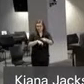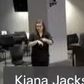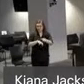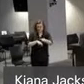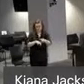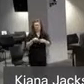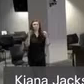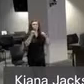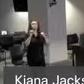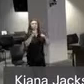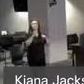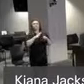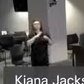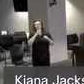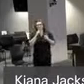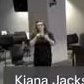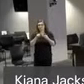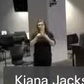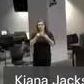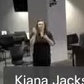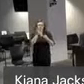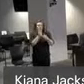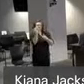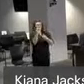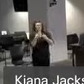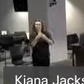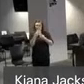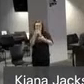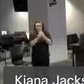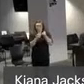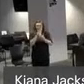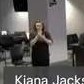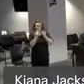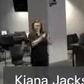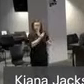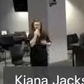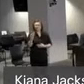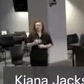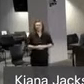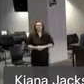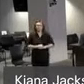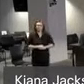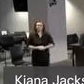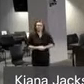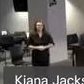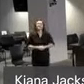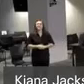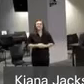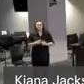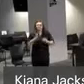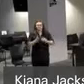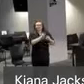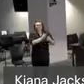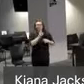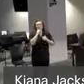Hearing none, the resolution is approved. And Jeff, you may proceed. Thank you. Thank you. At this point, I'd like to move to presenting